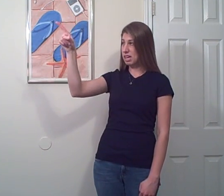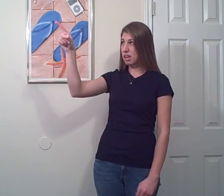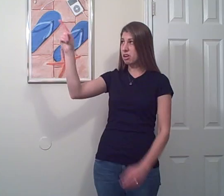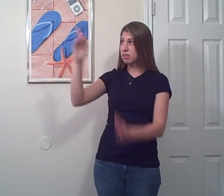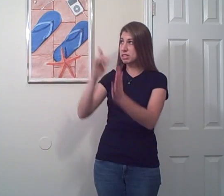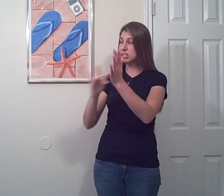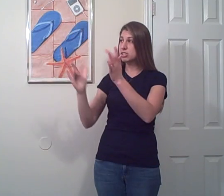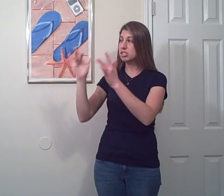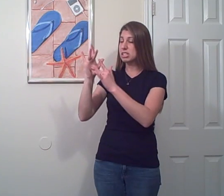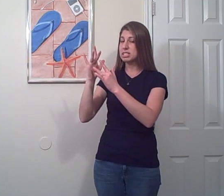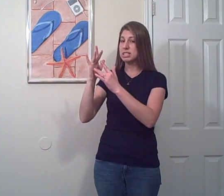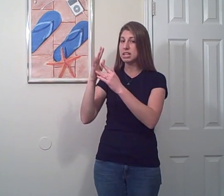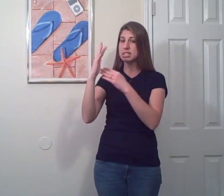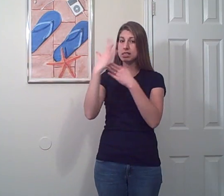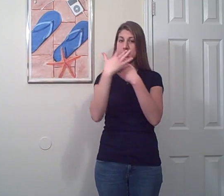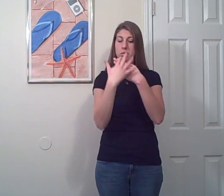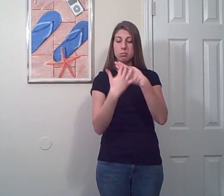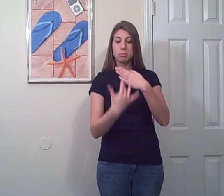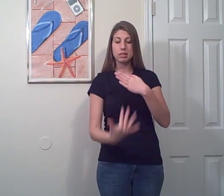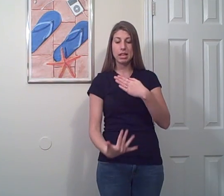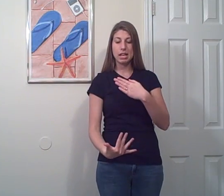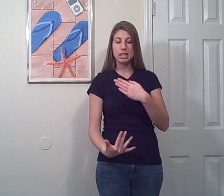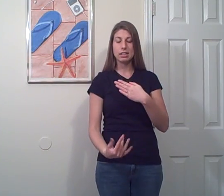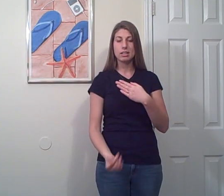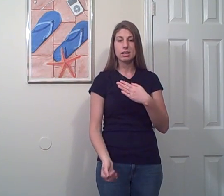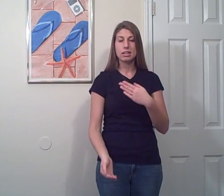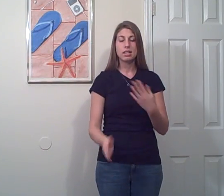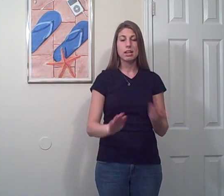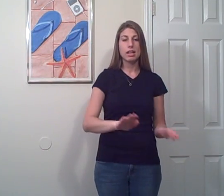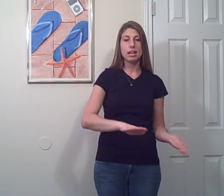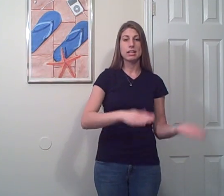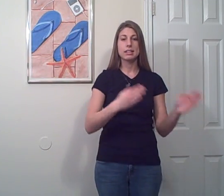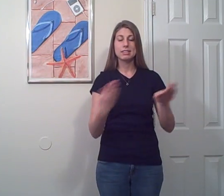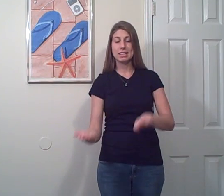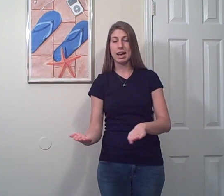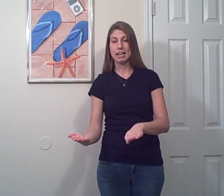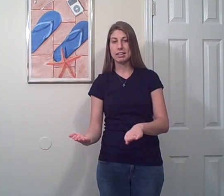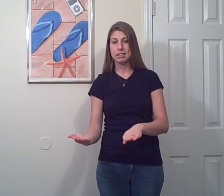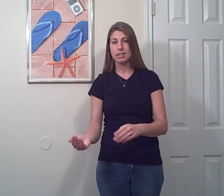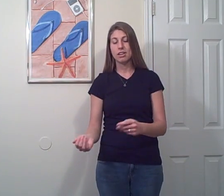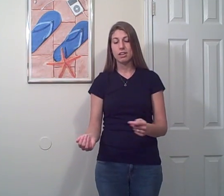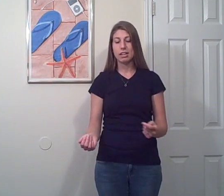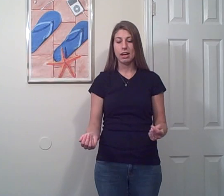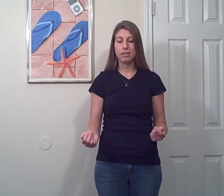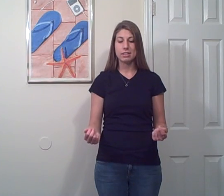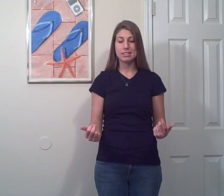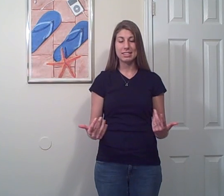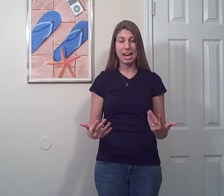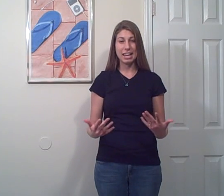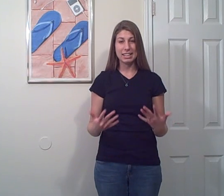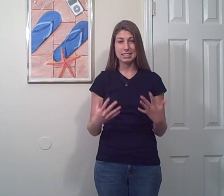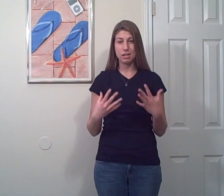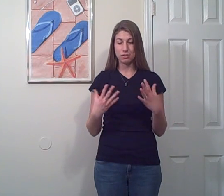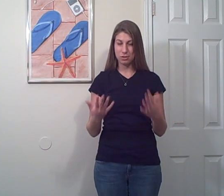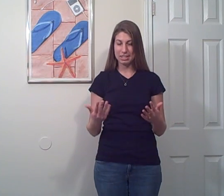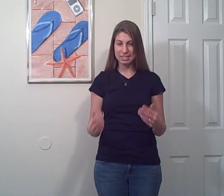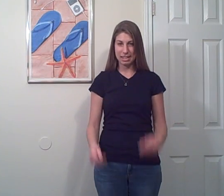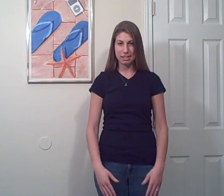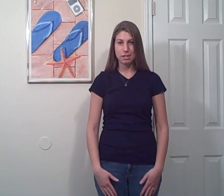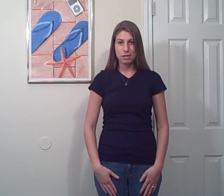there, Jesus bled and died. Now, died is a tricky sign, so